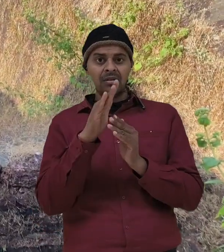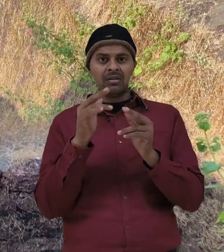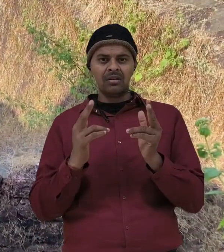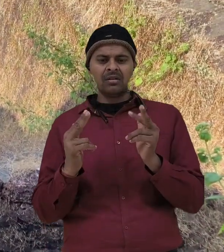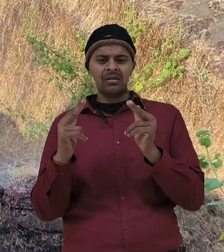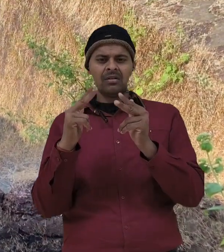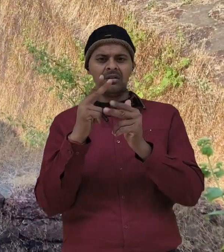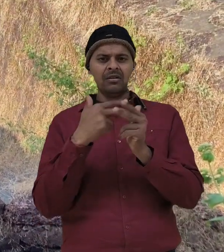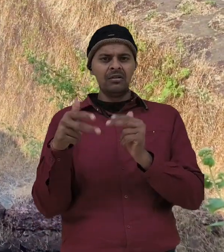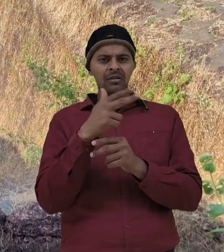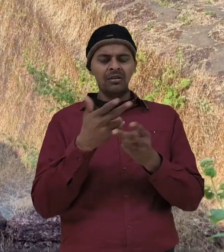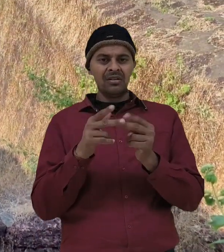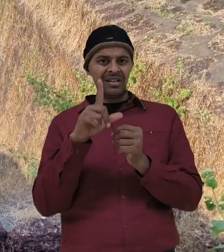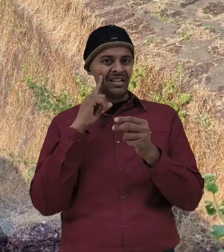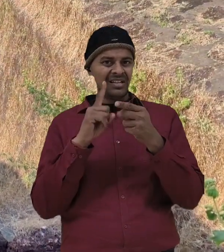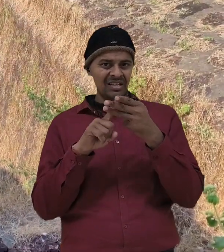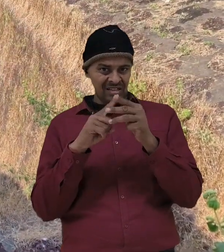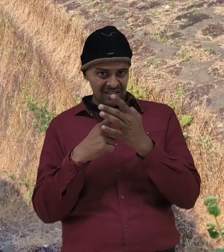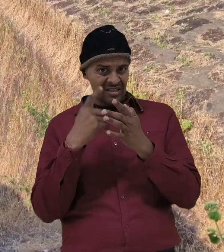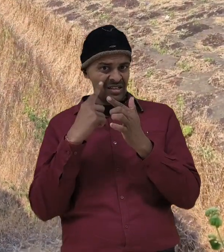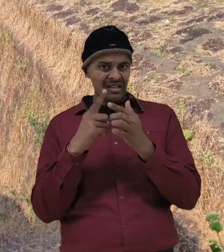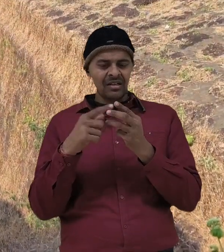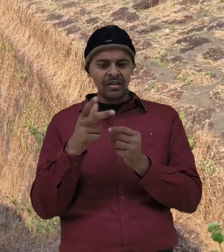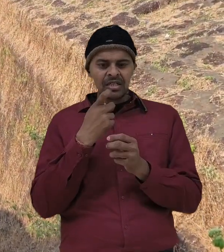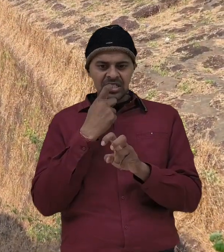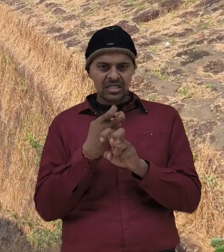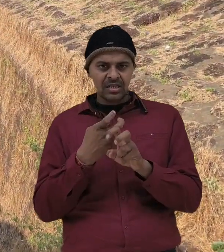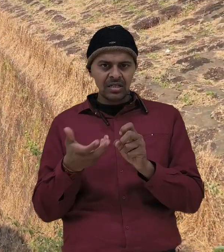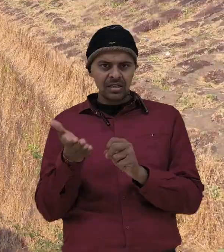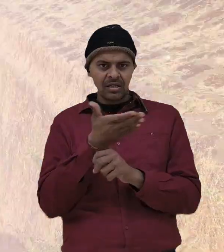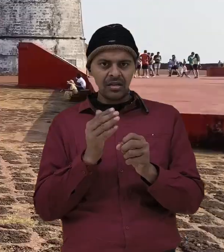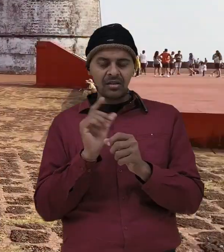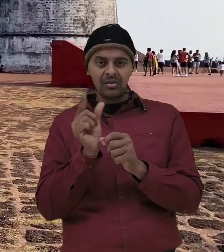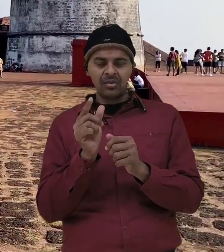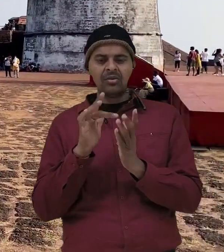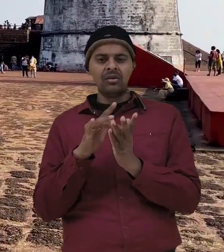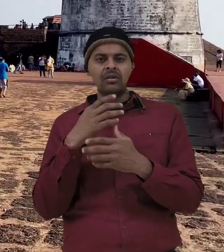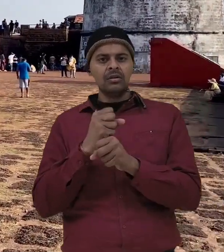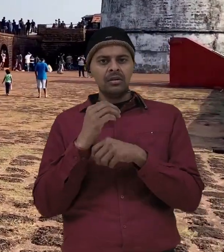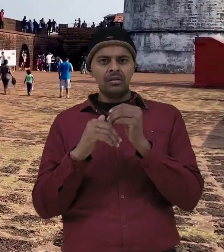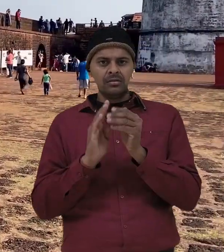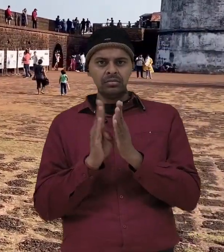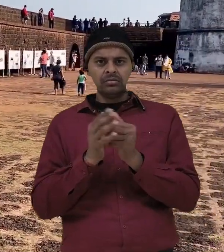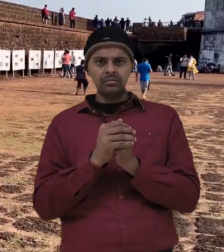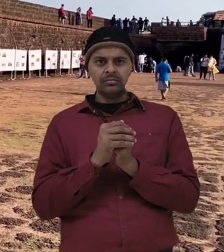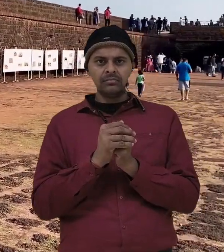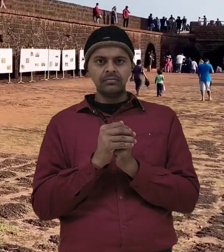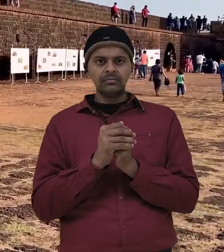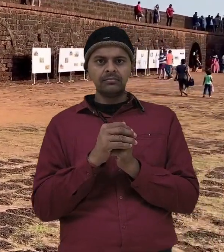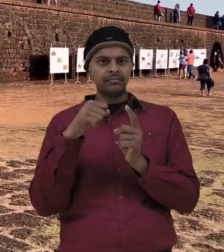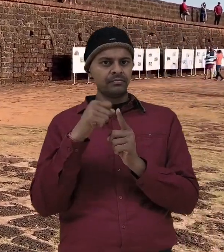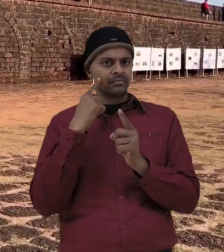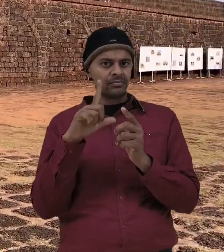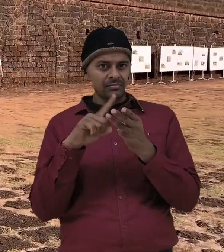width, 5.20 meters in depth, and it's cut directly into the laterite hillock, and the laterite